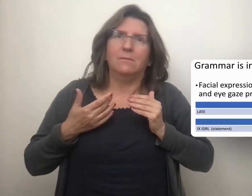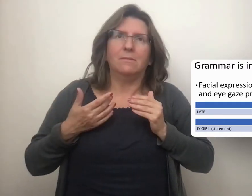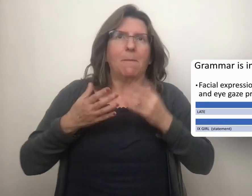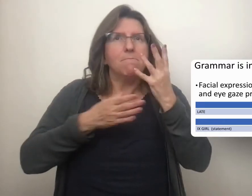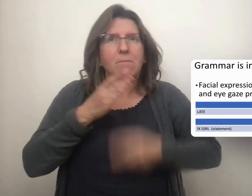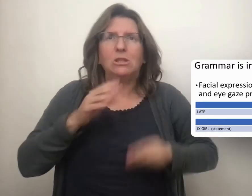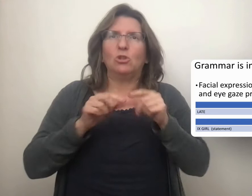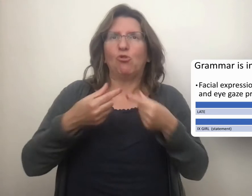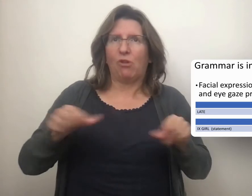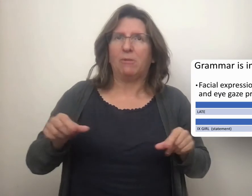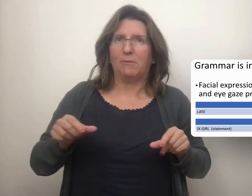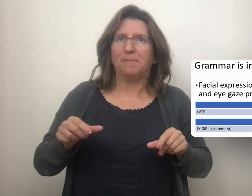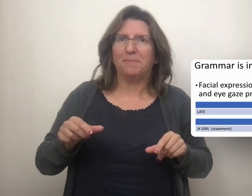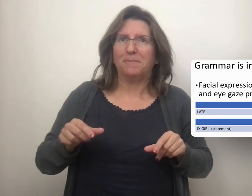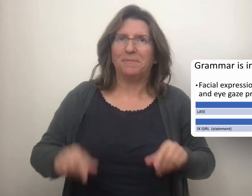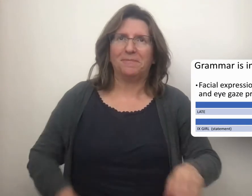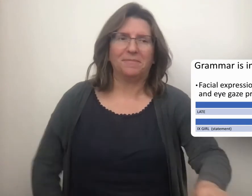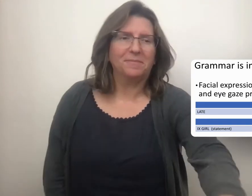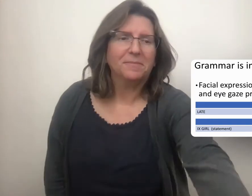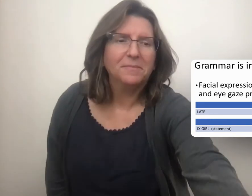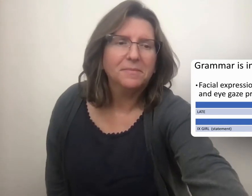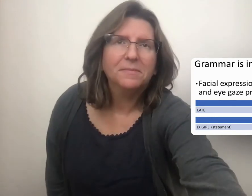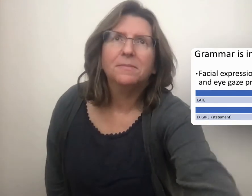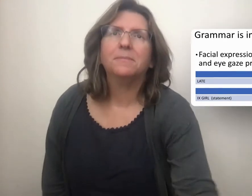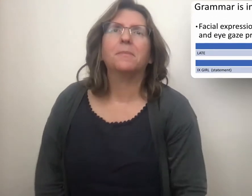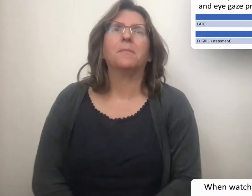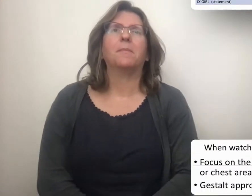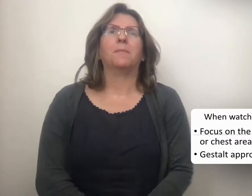masks learning ASL. You'll miss too much of the grammatical features.